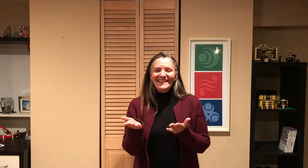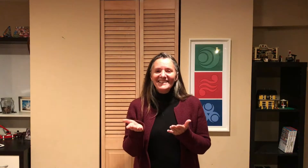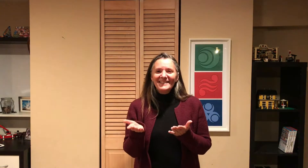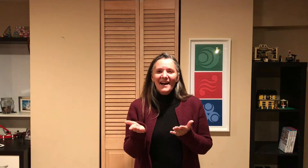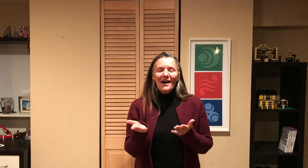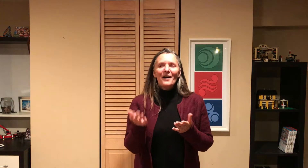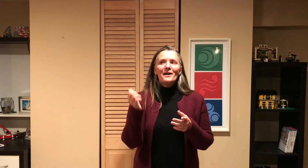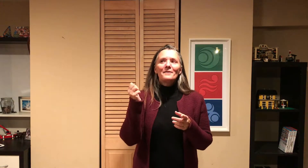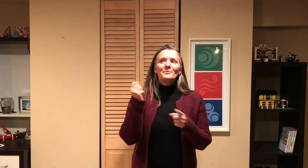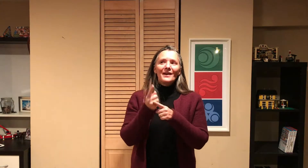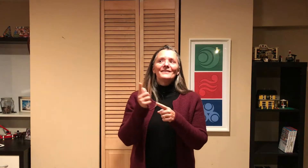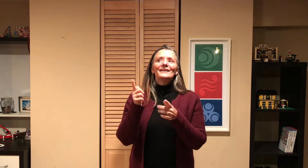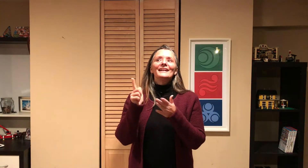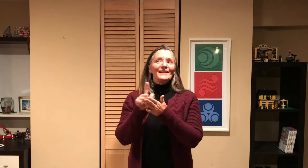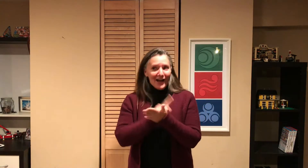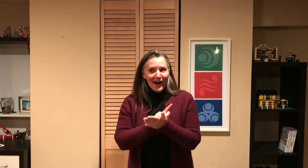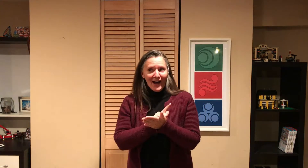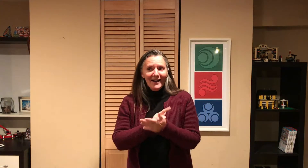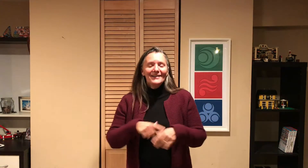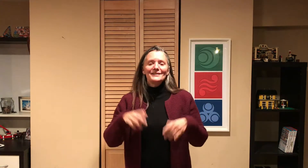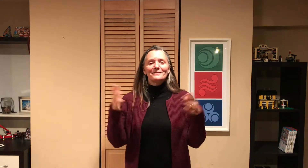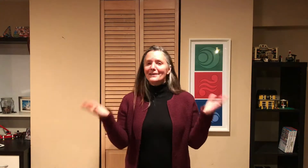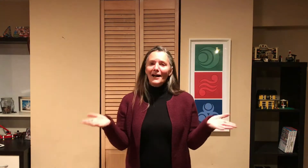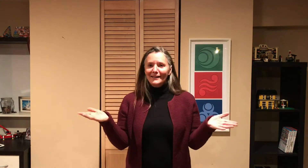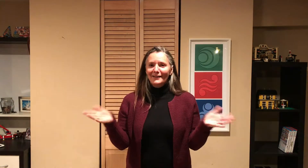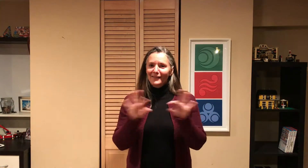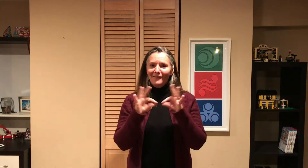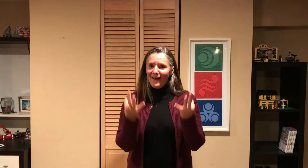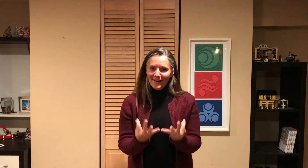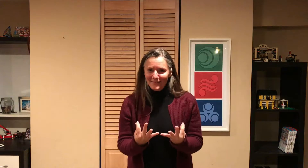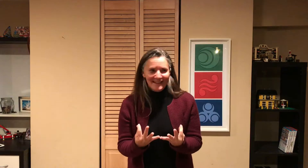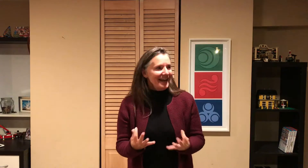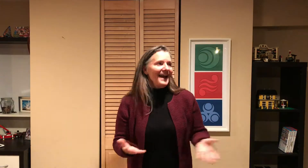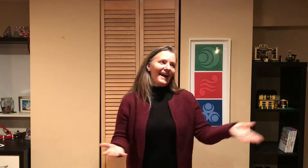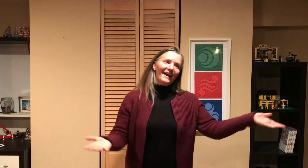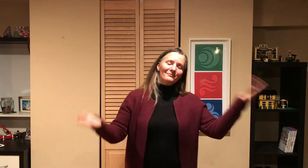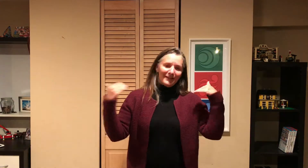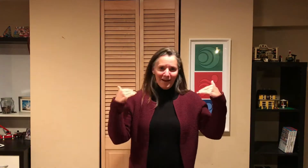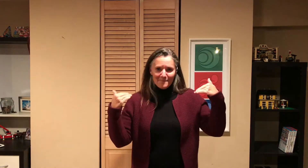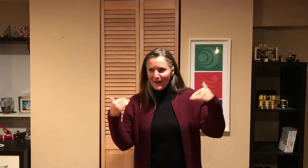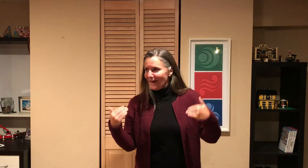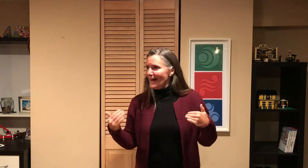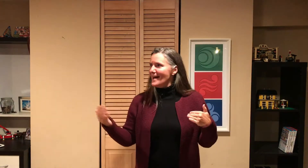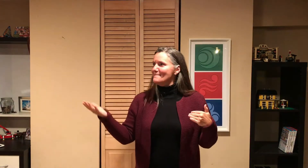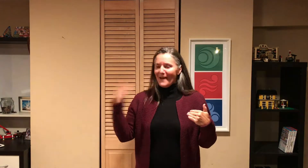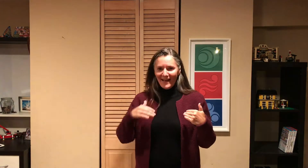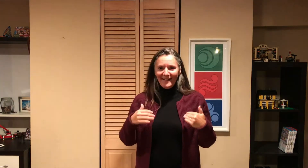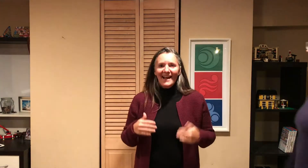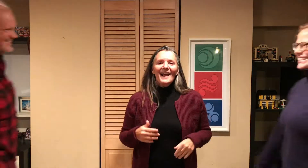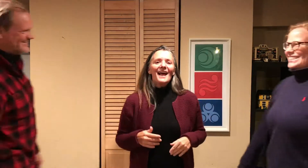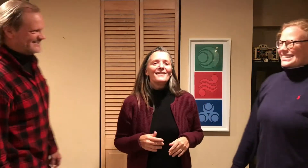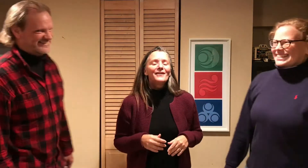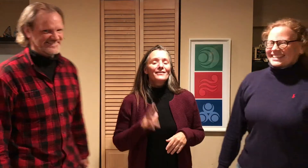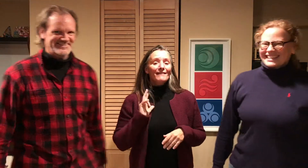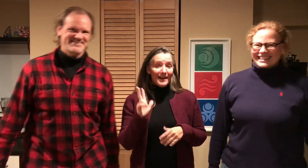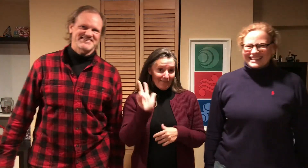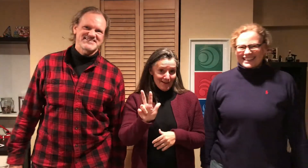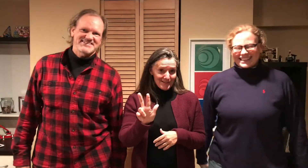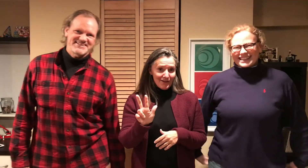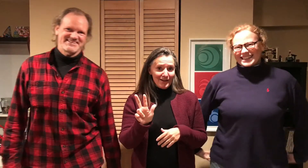Lynn's brother-in-law, so we're all here in the family, and bring out Becca and Ben, and the 3 of us are going to